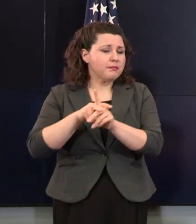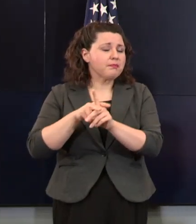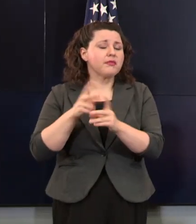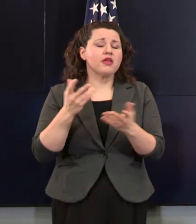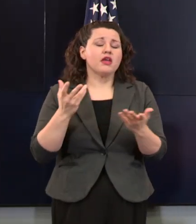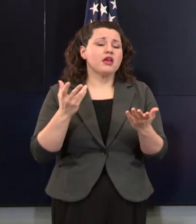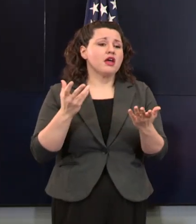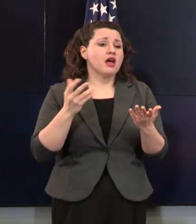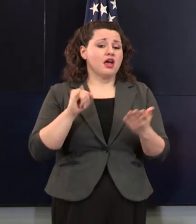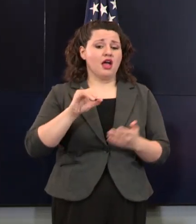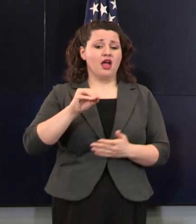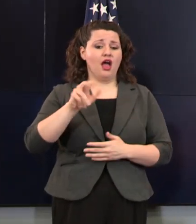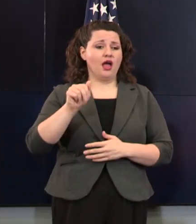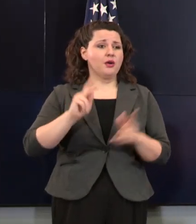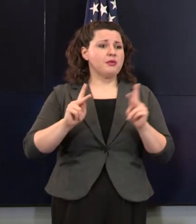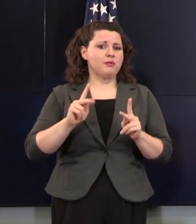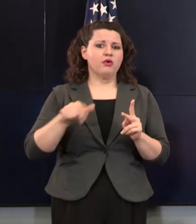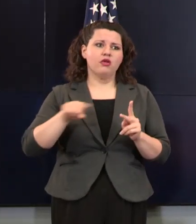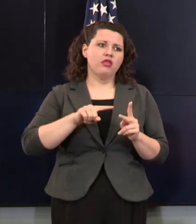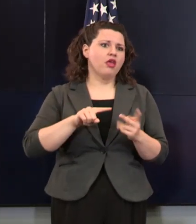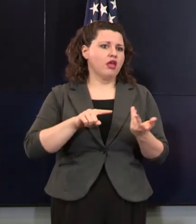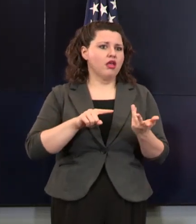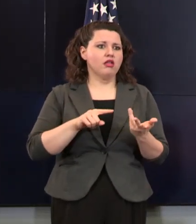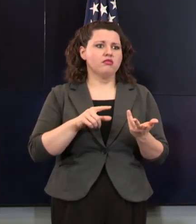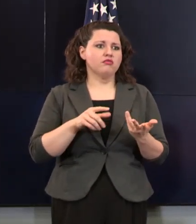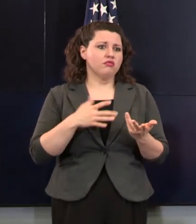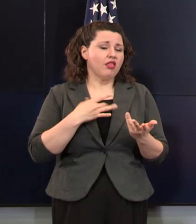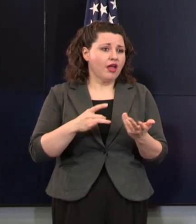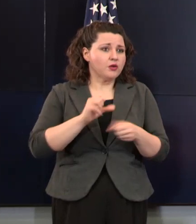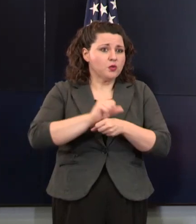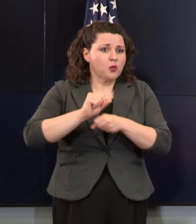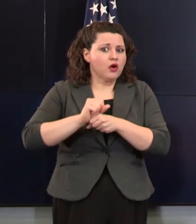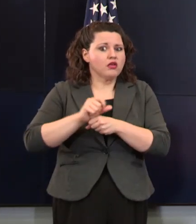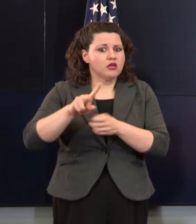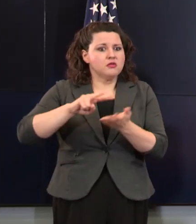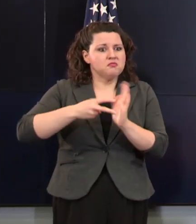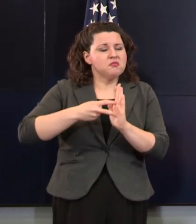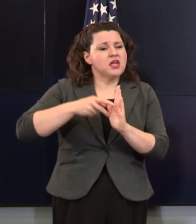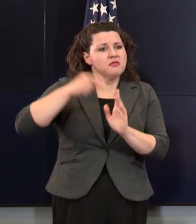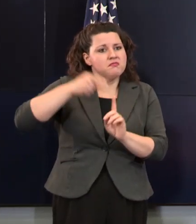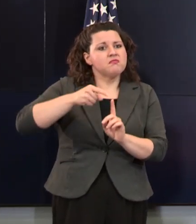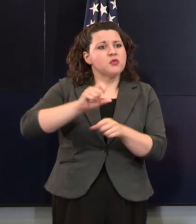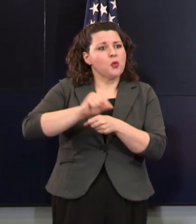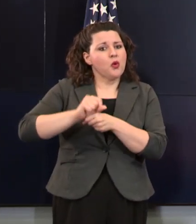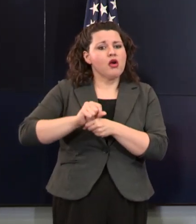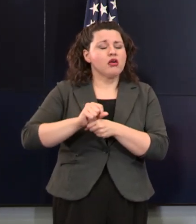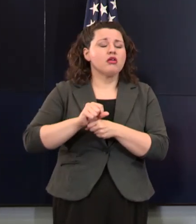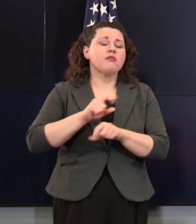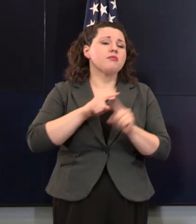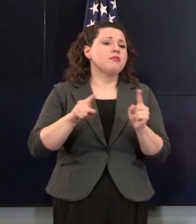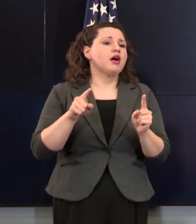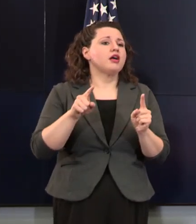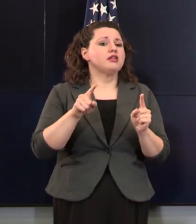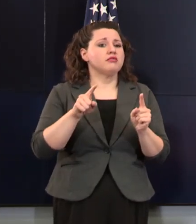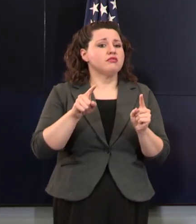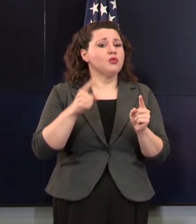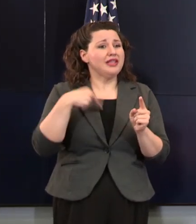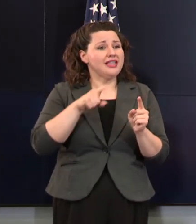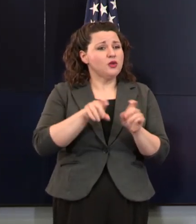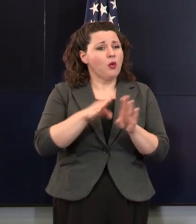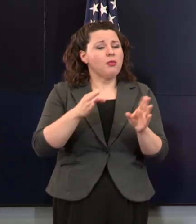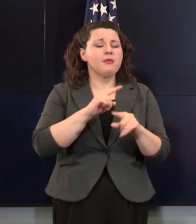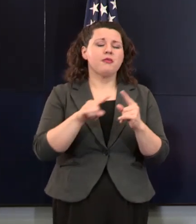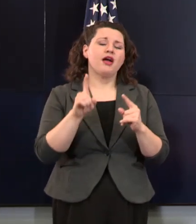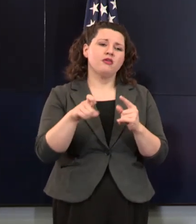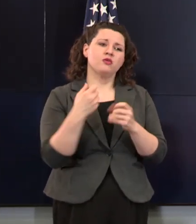We Iowans are meant to work, and we need to open back up, but we have to do it in a safe and responsible manner.